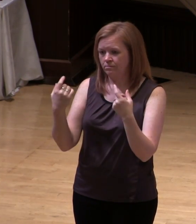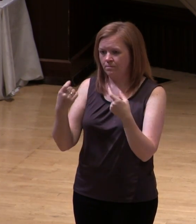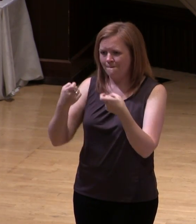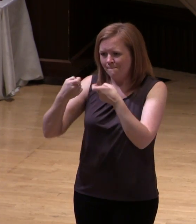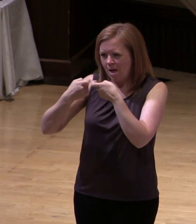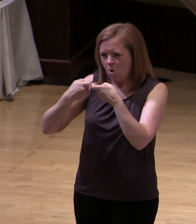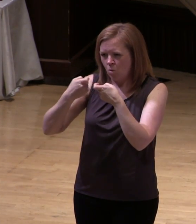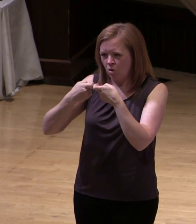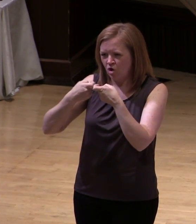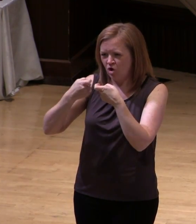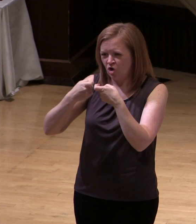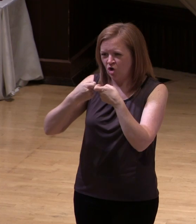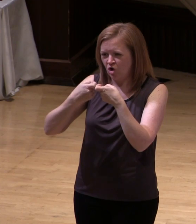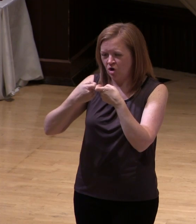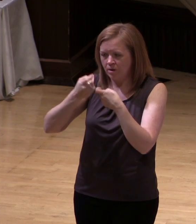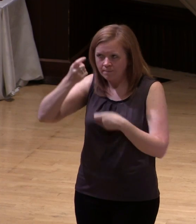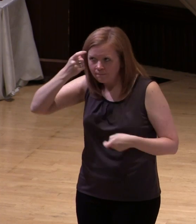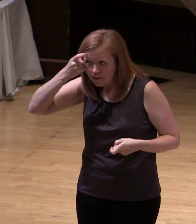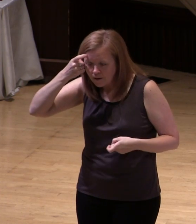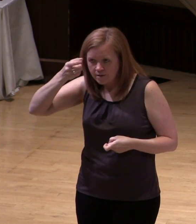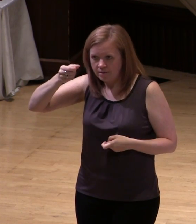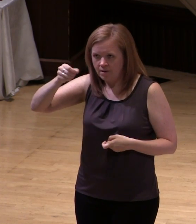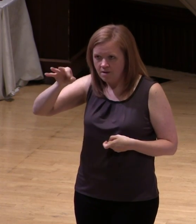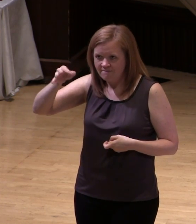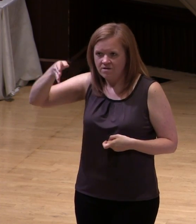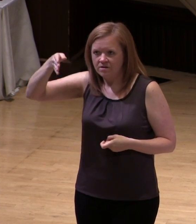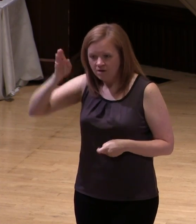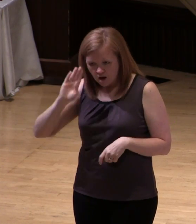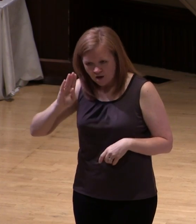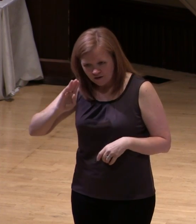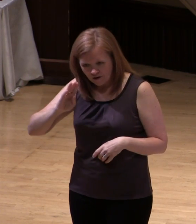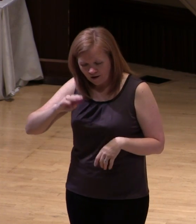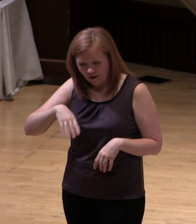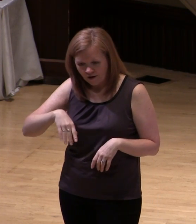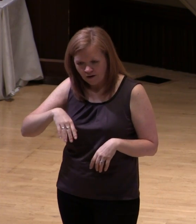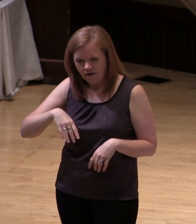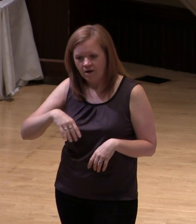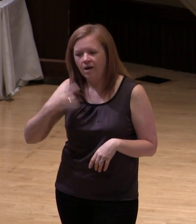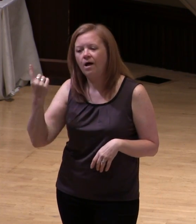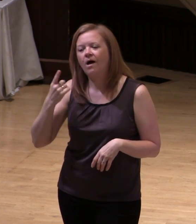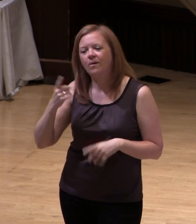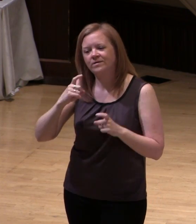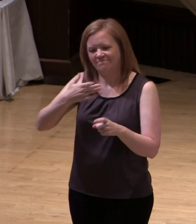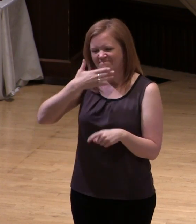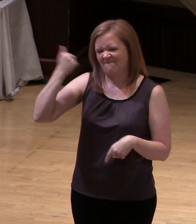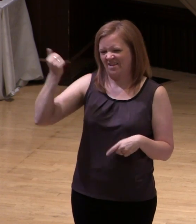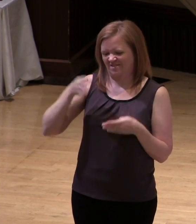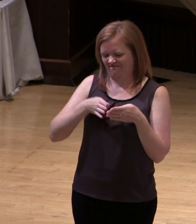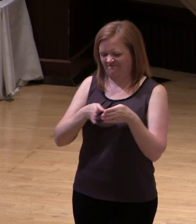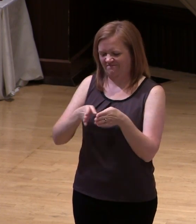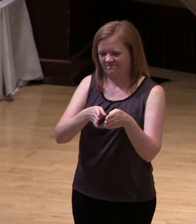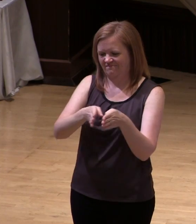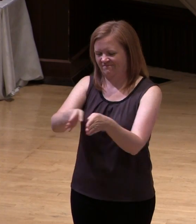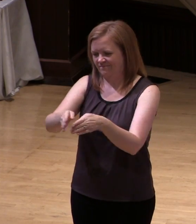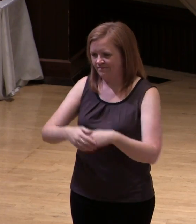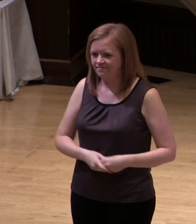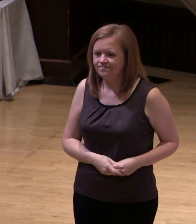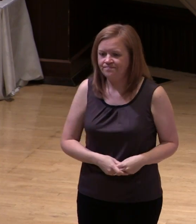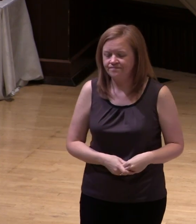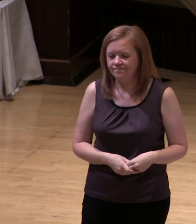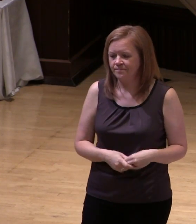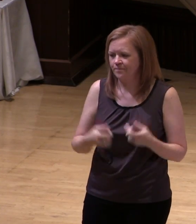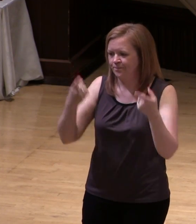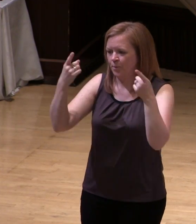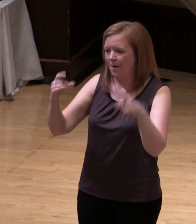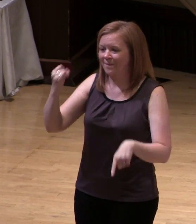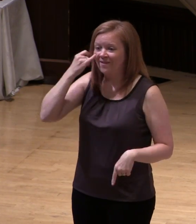source is the mind of God, and it always gives you the best direction. So what